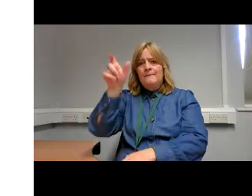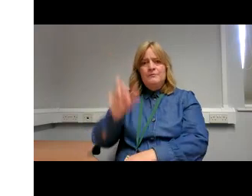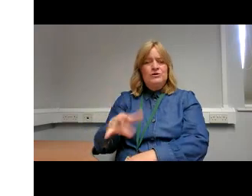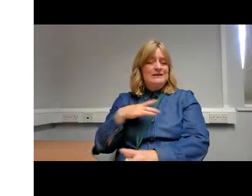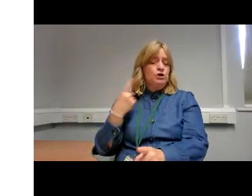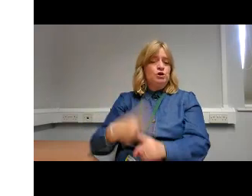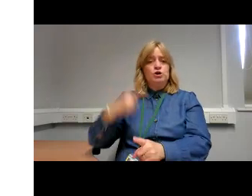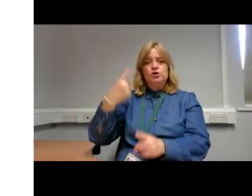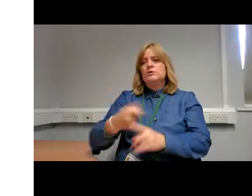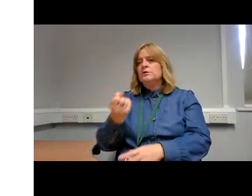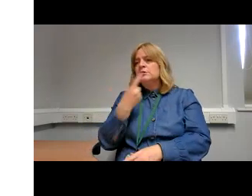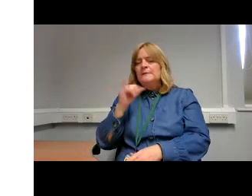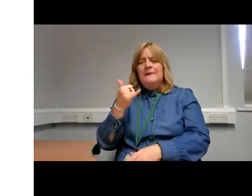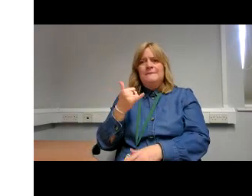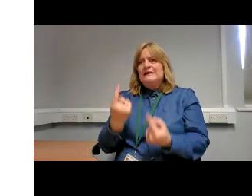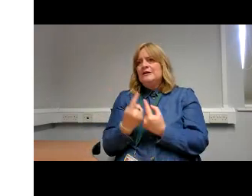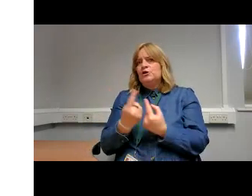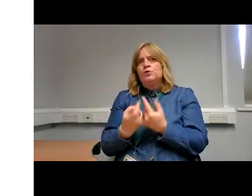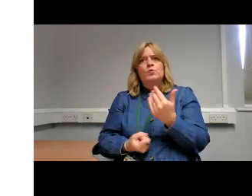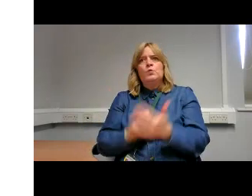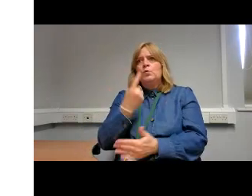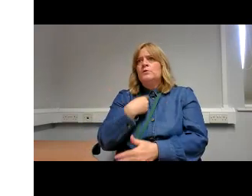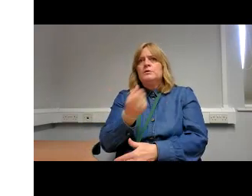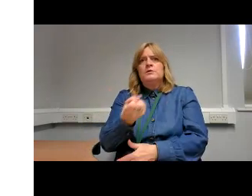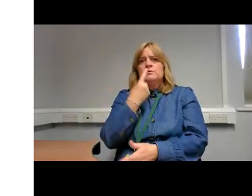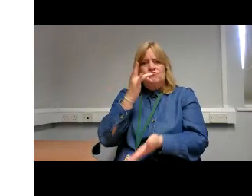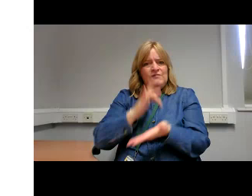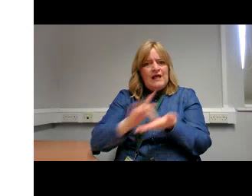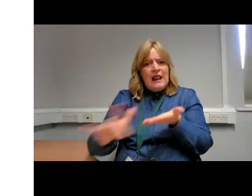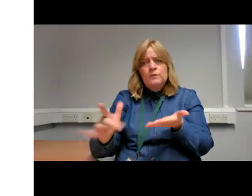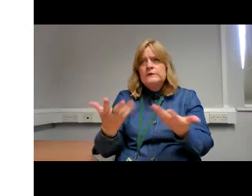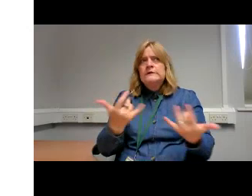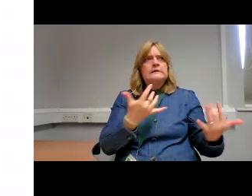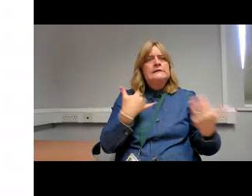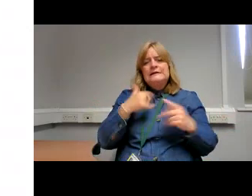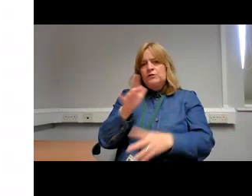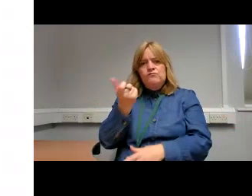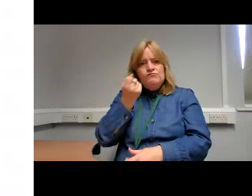supply. So if they've had an issue with their supply, they've run out and not